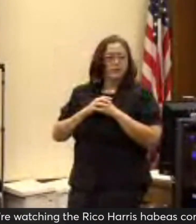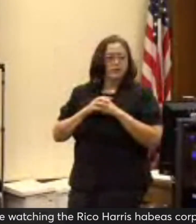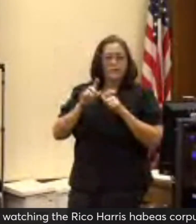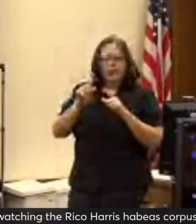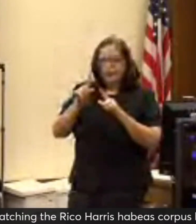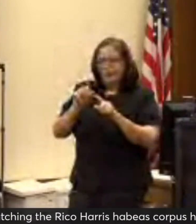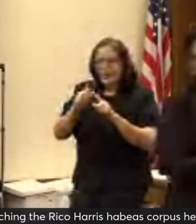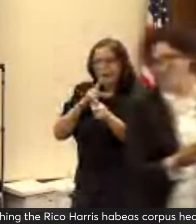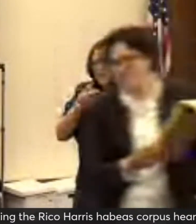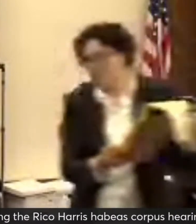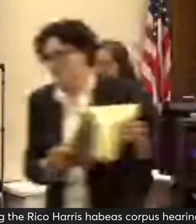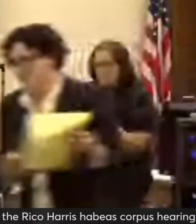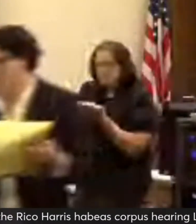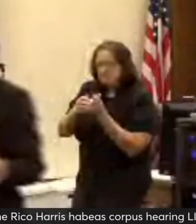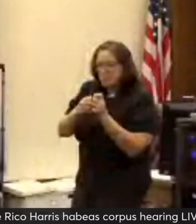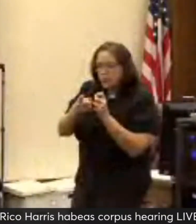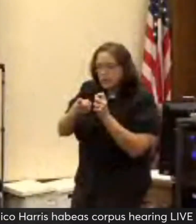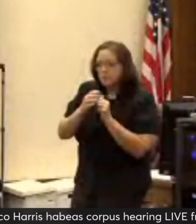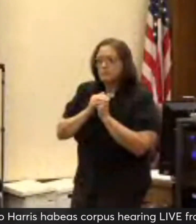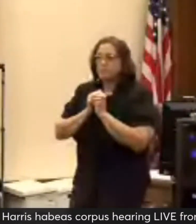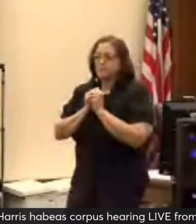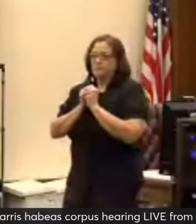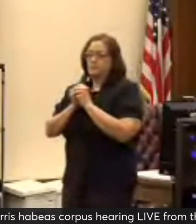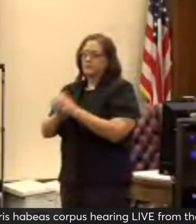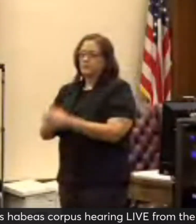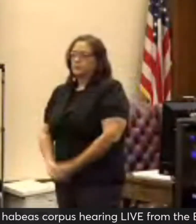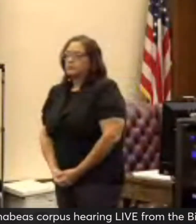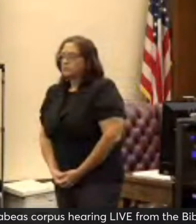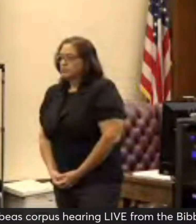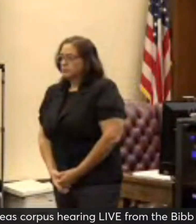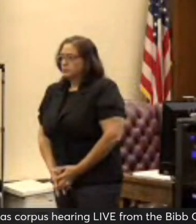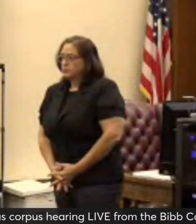Sure. interpreters.